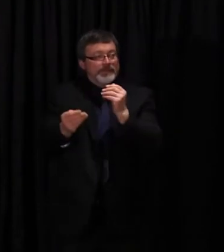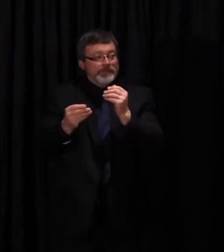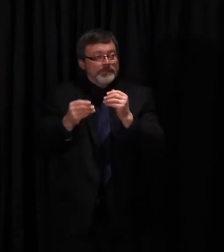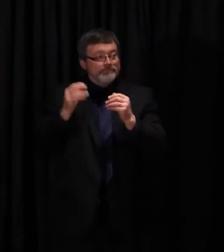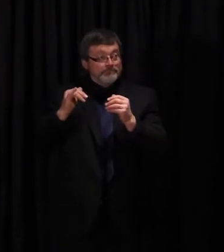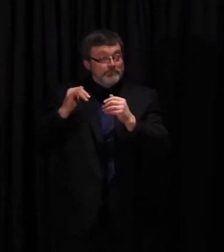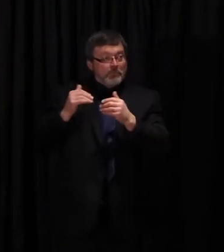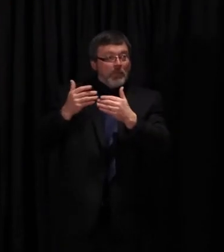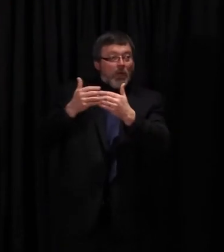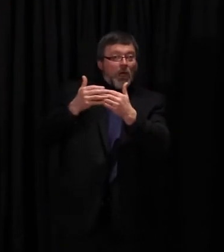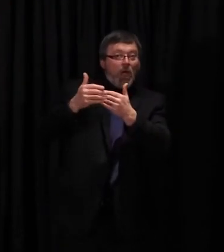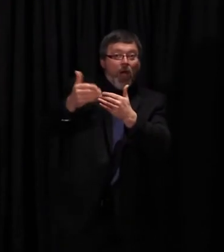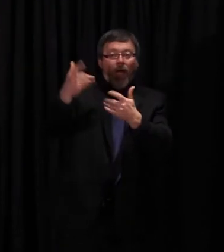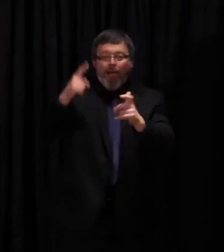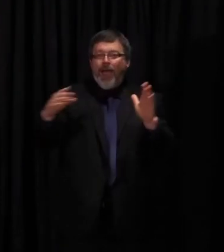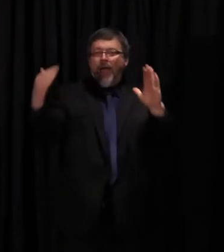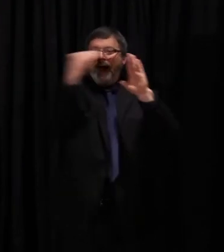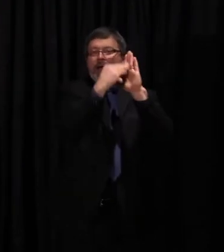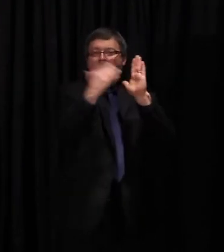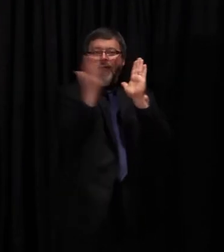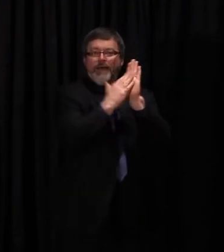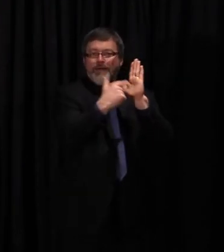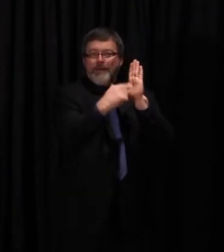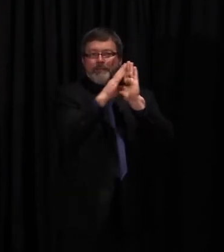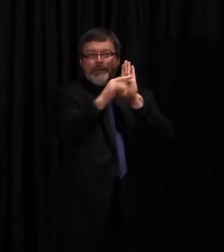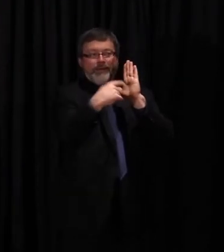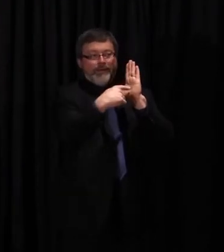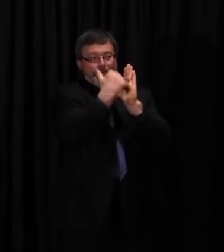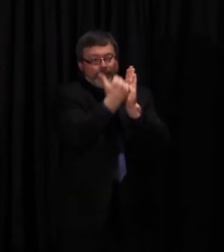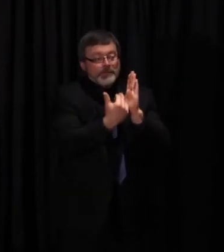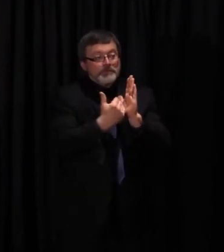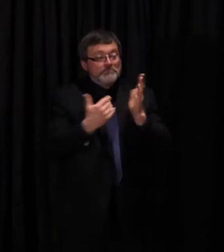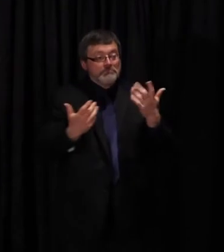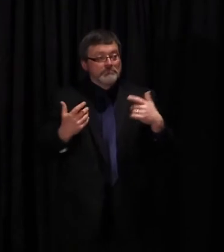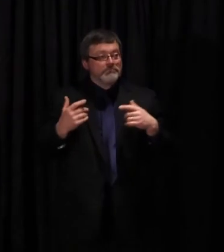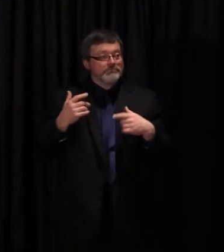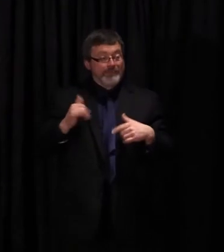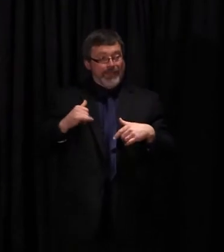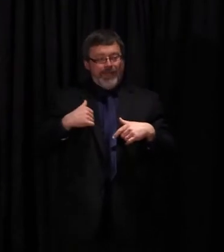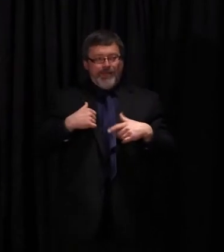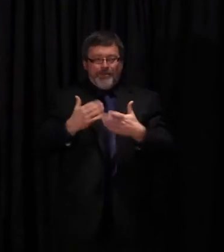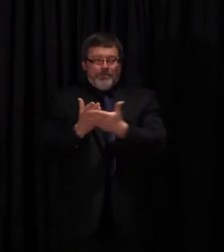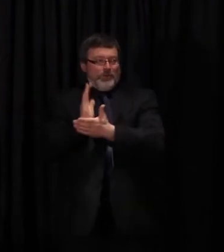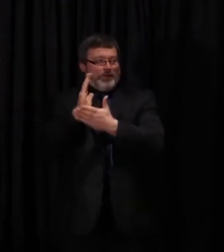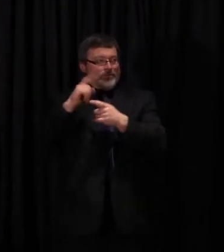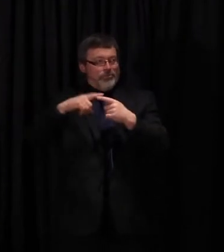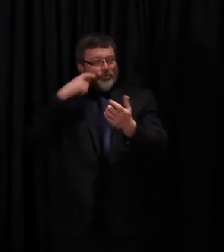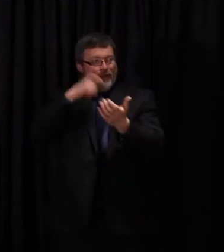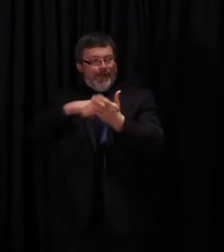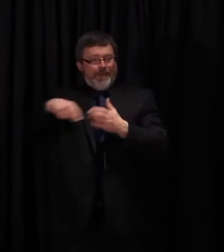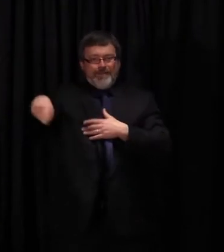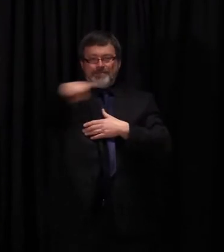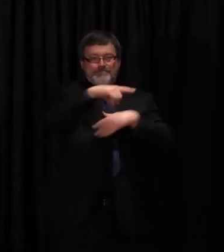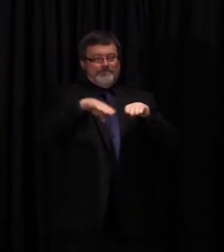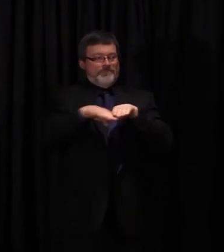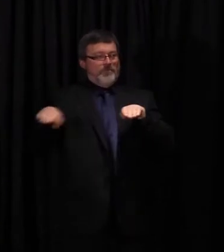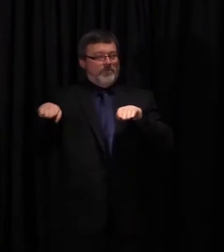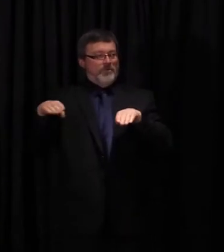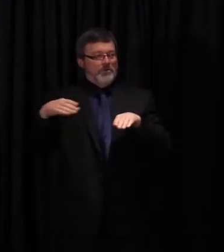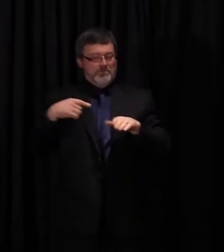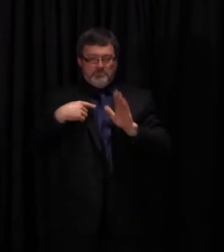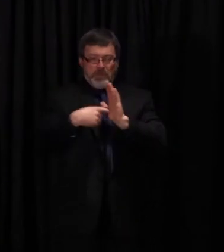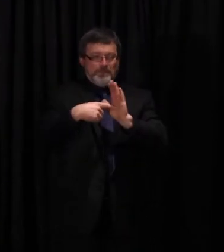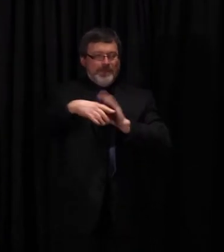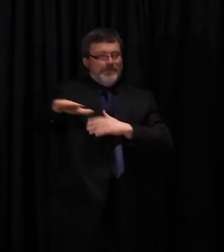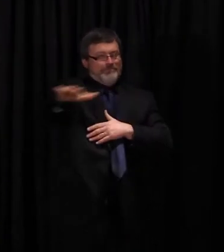bills and then laws. And for the privilege to be recognized on the floor, to represent your district, to